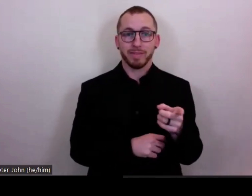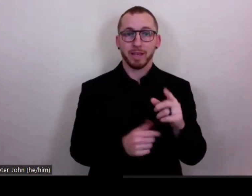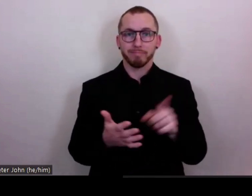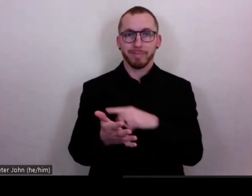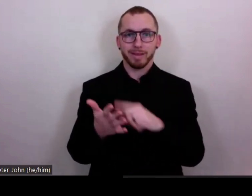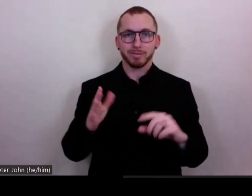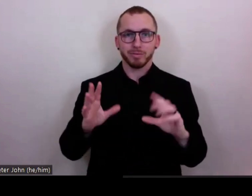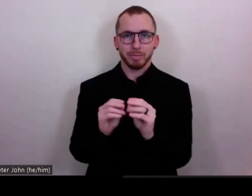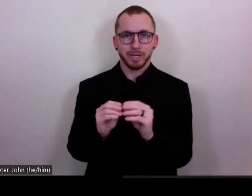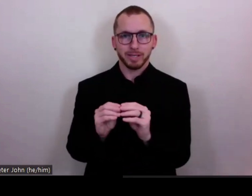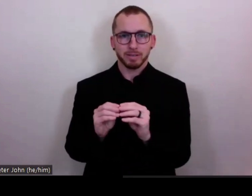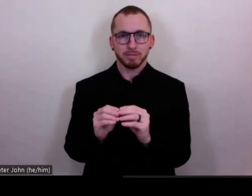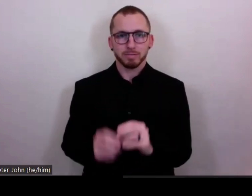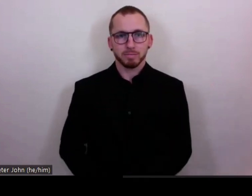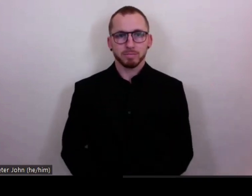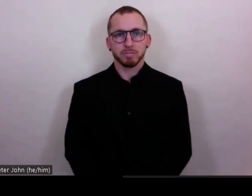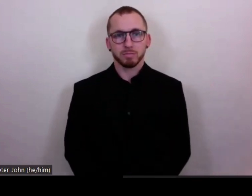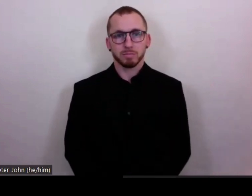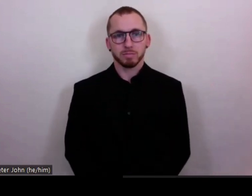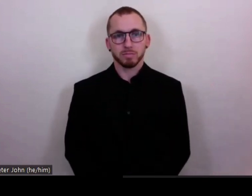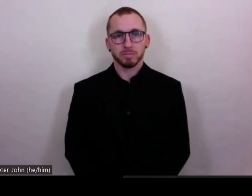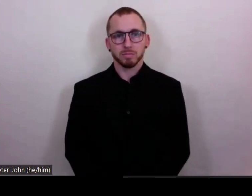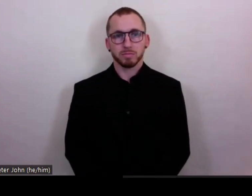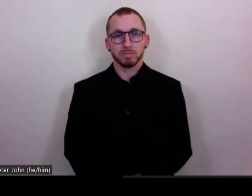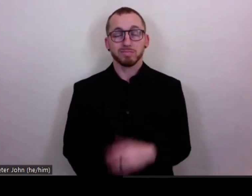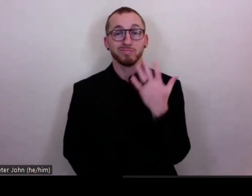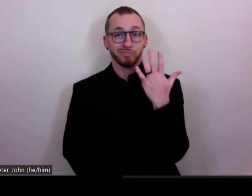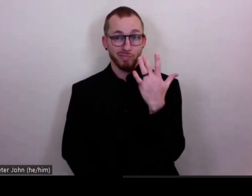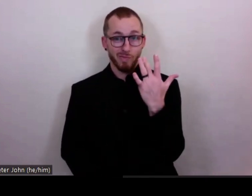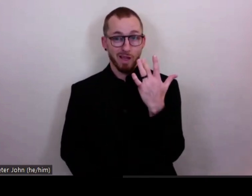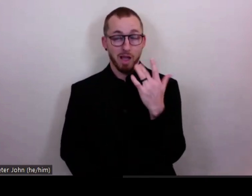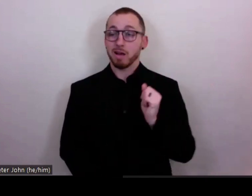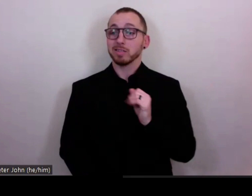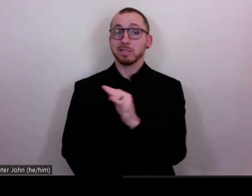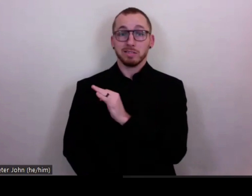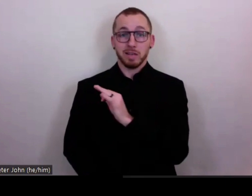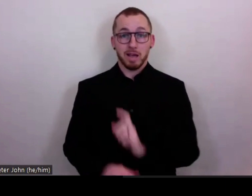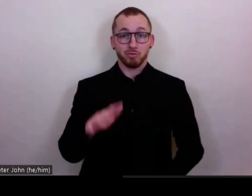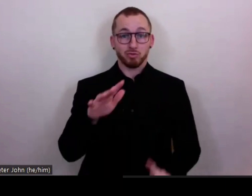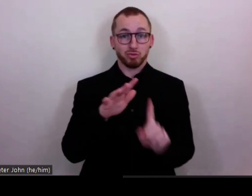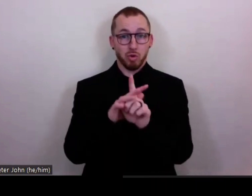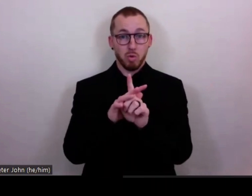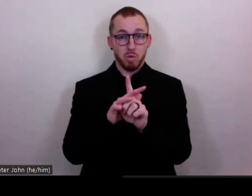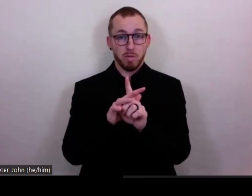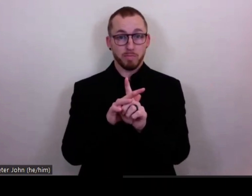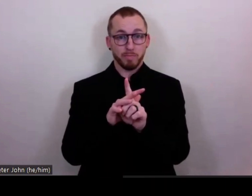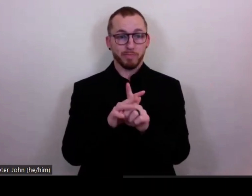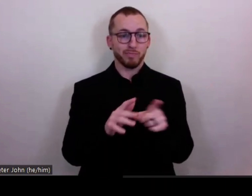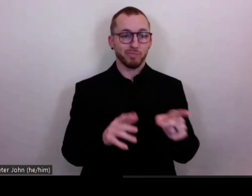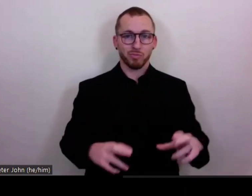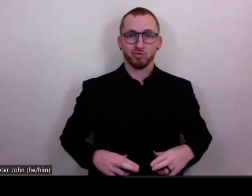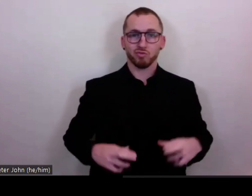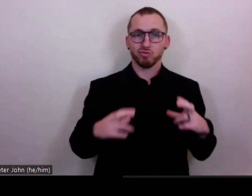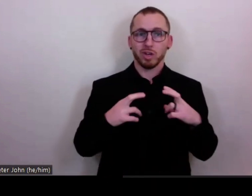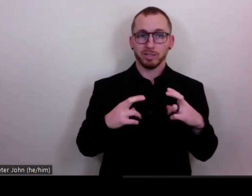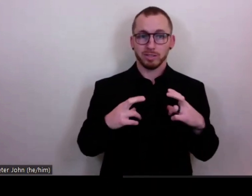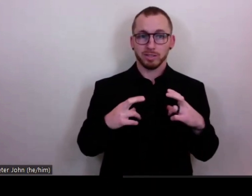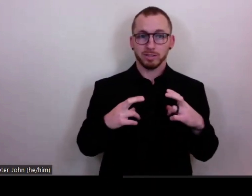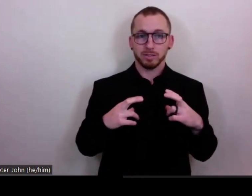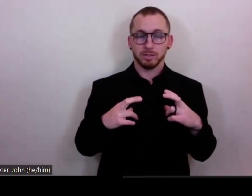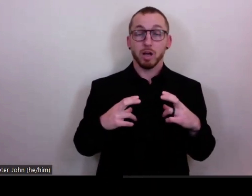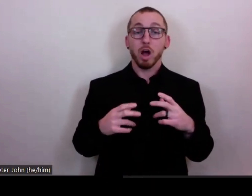meeting. Because when the staff in the facility show up, their face goes